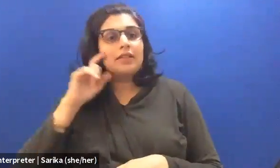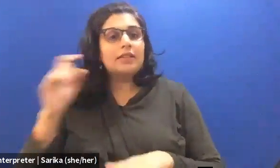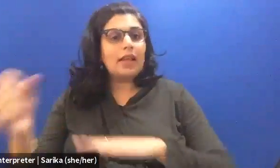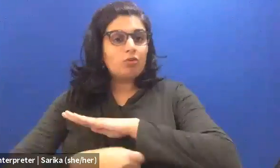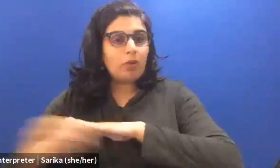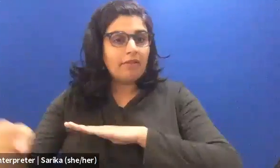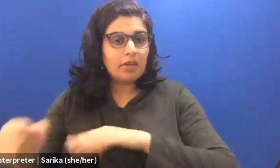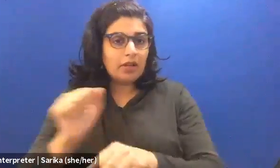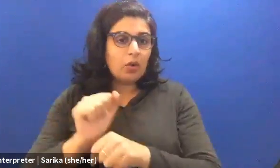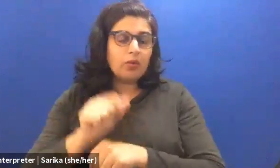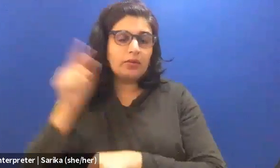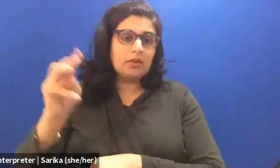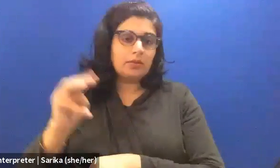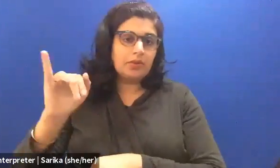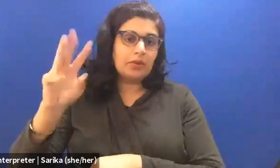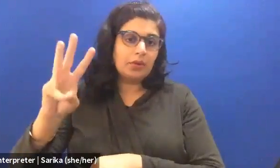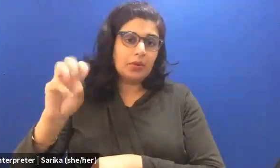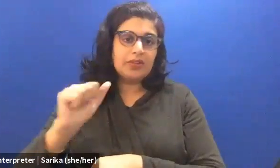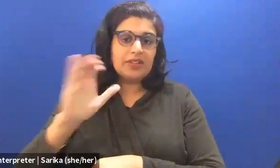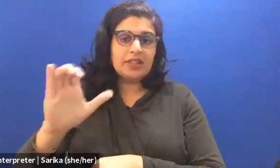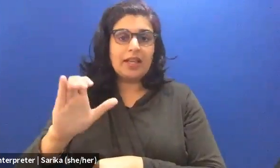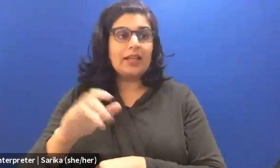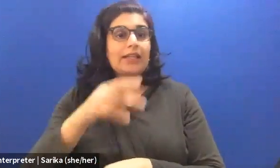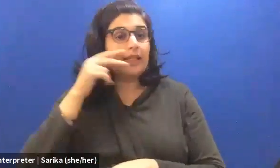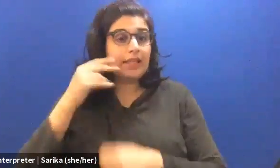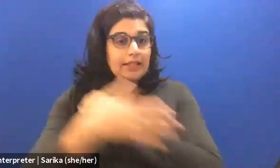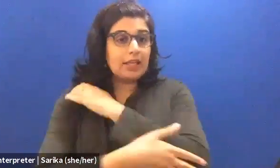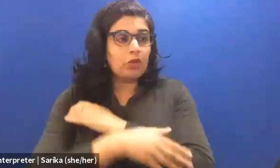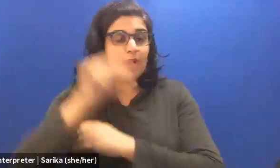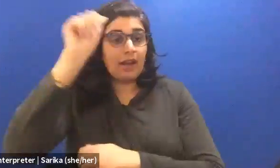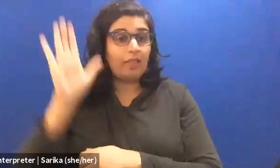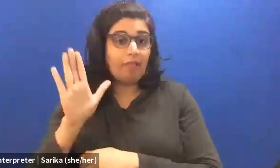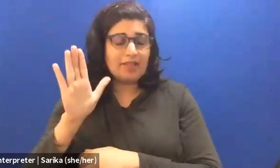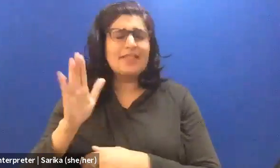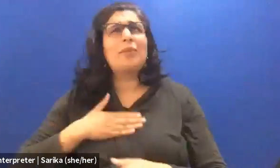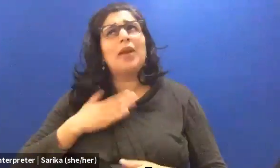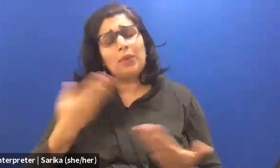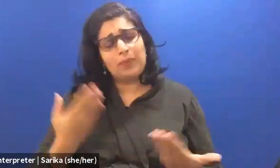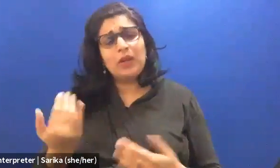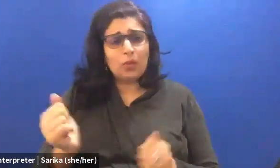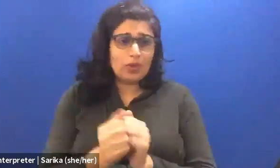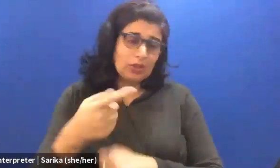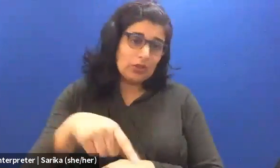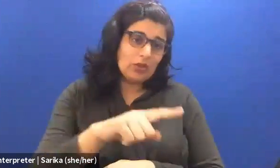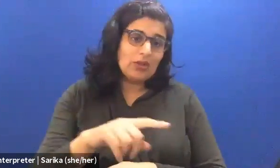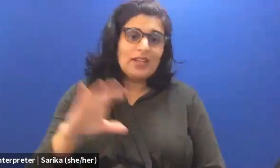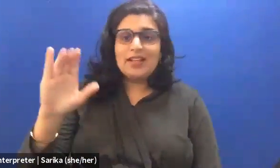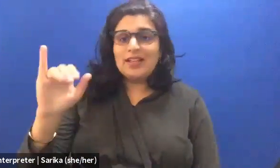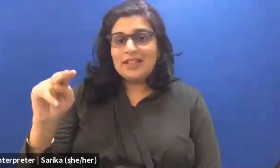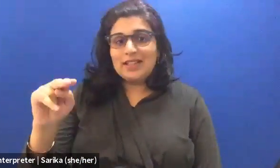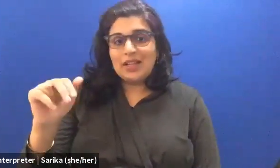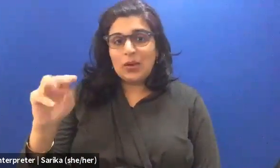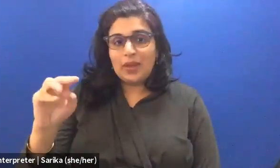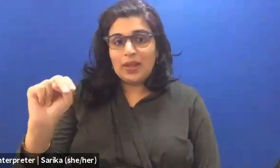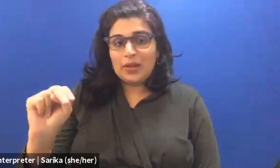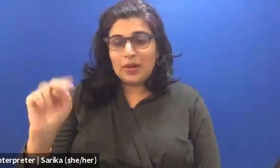sex trafficking in Indian country in Alaska. So I'm really happy to be here with you all today. And we have Miss Cinnamon Banky too. Cinnamon, do you